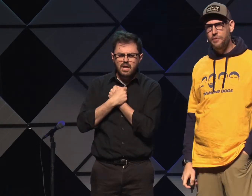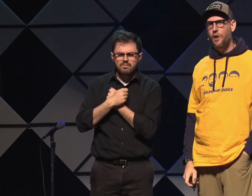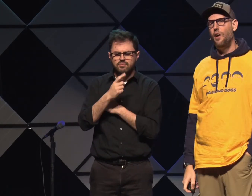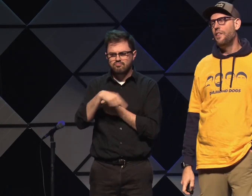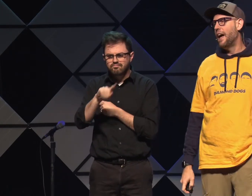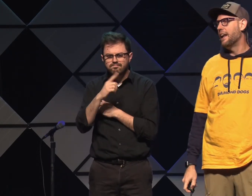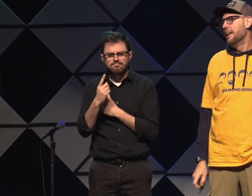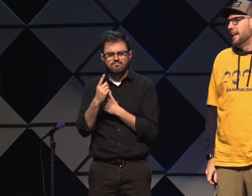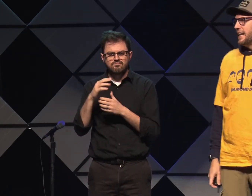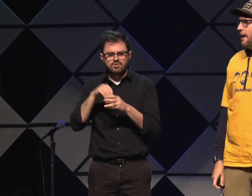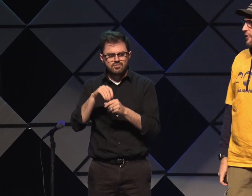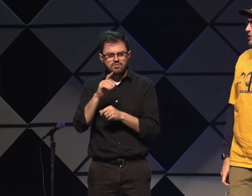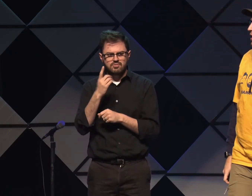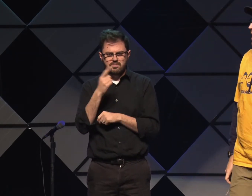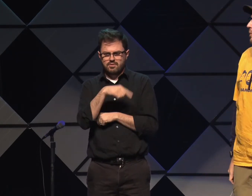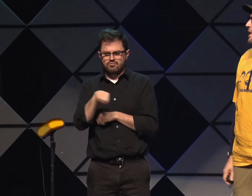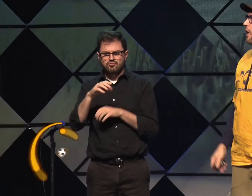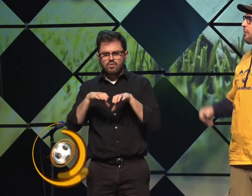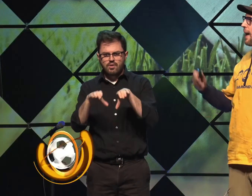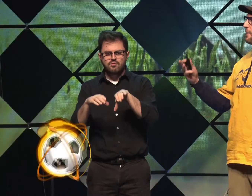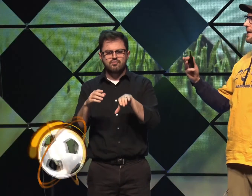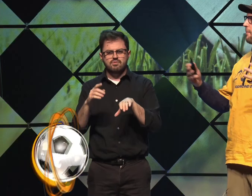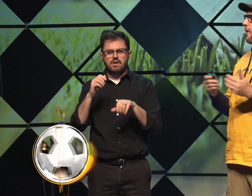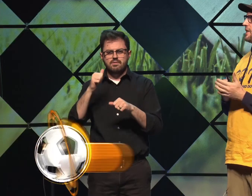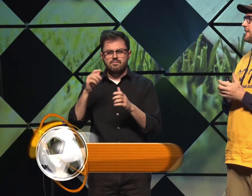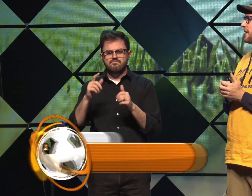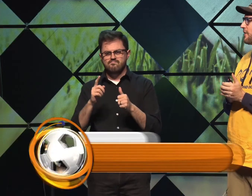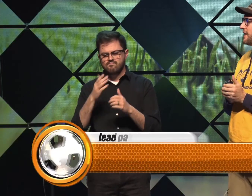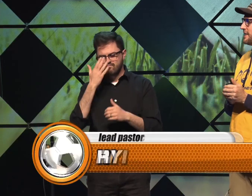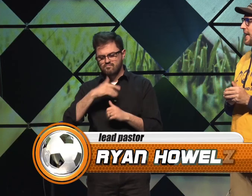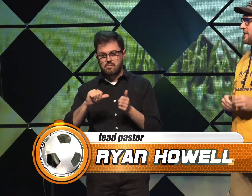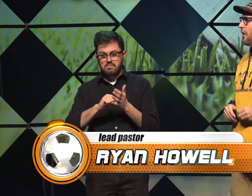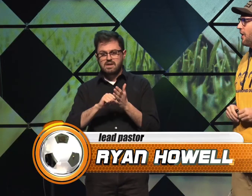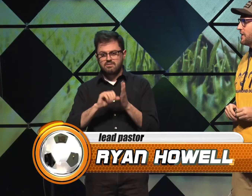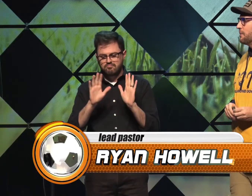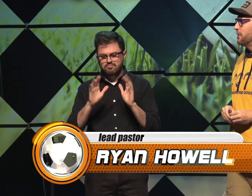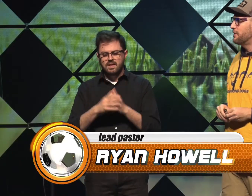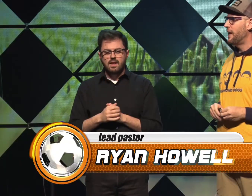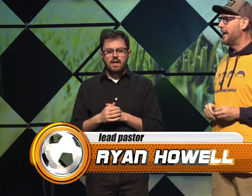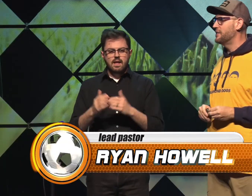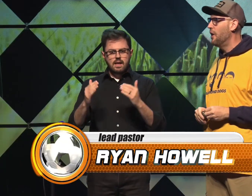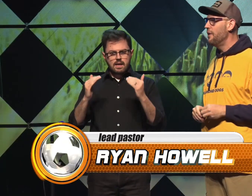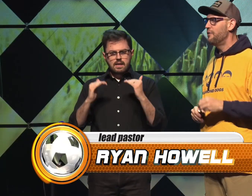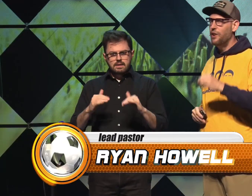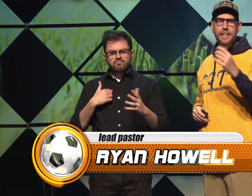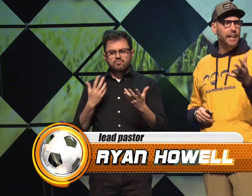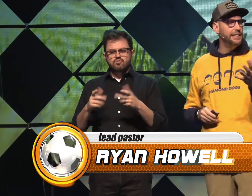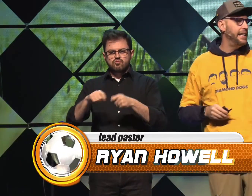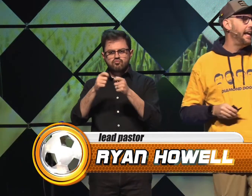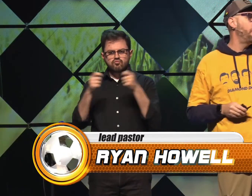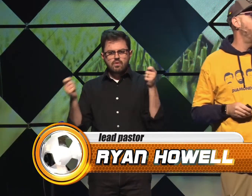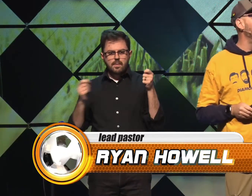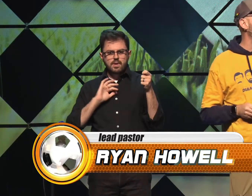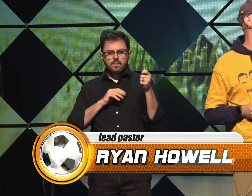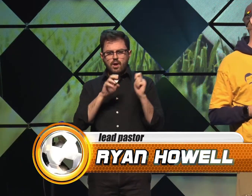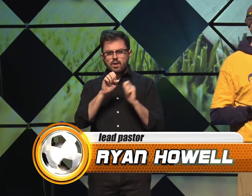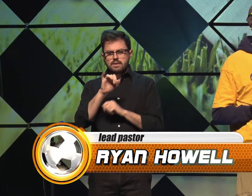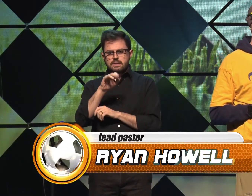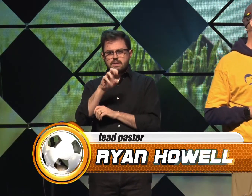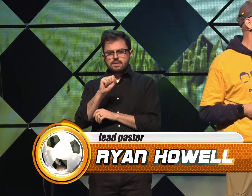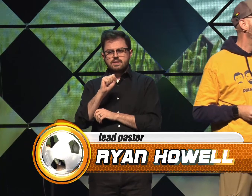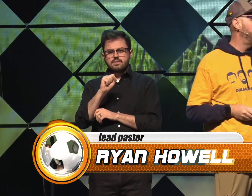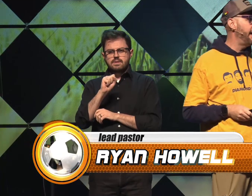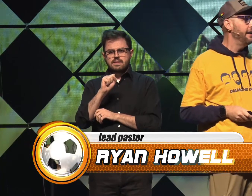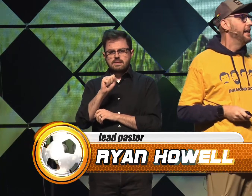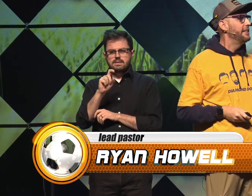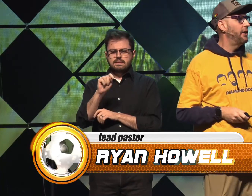normal life on that cover. So we are wrapping up our series, TED Talks, the book of Lasso. If you're a guest today, I will get to the